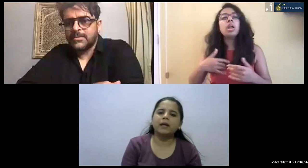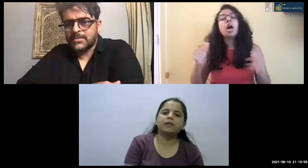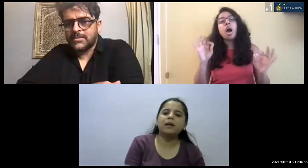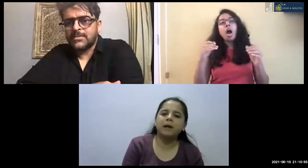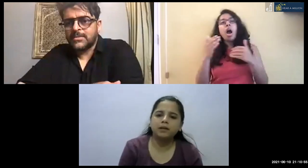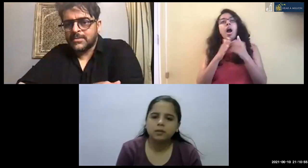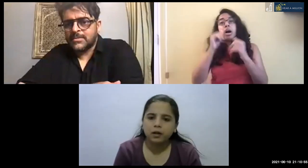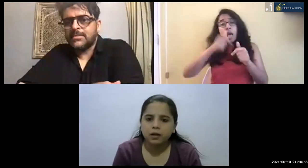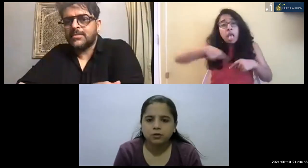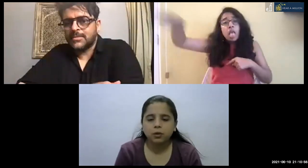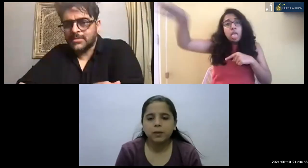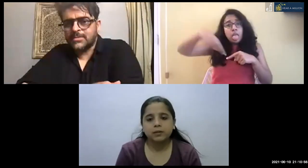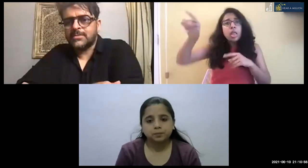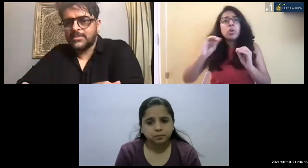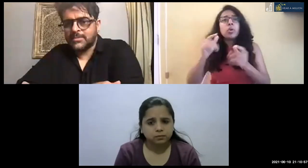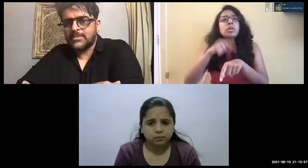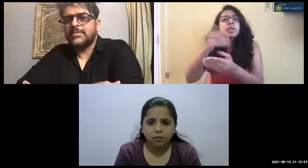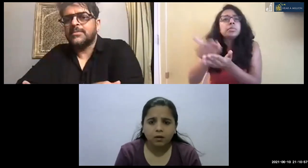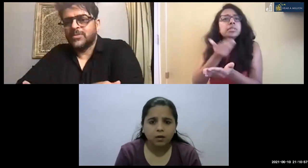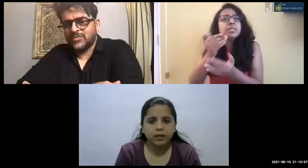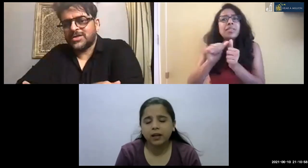from that part. So but